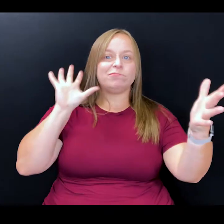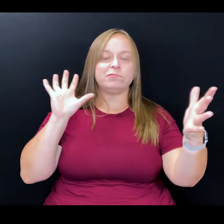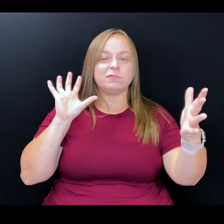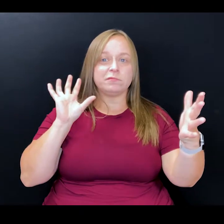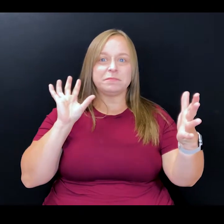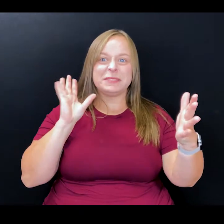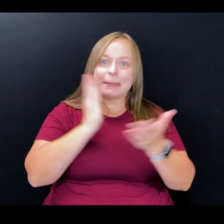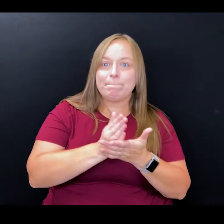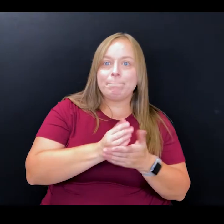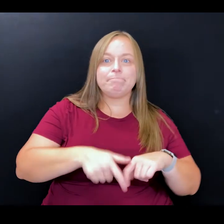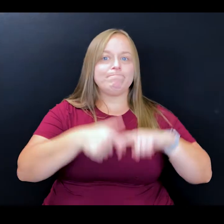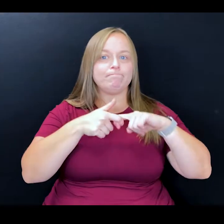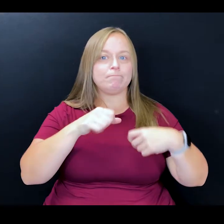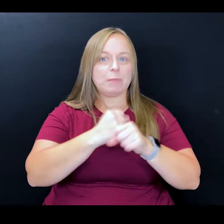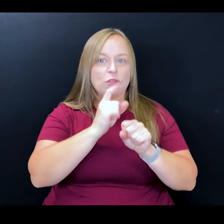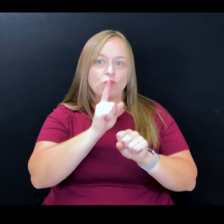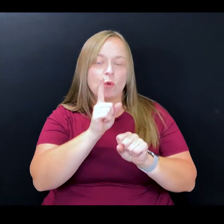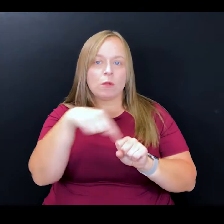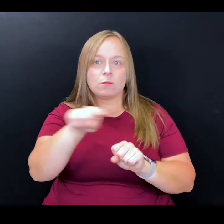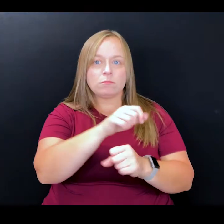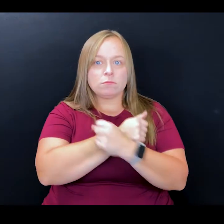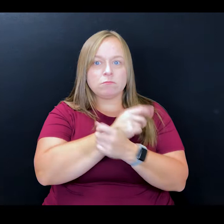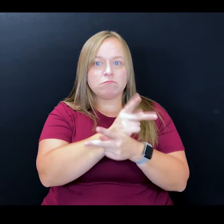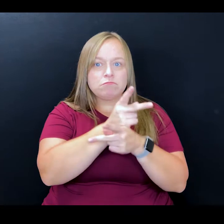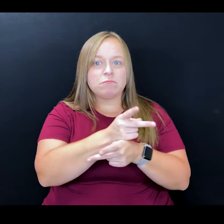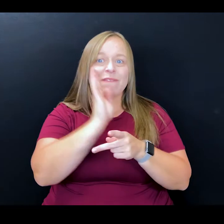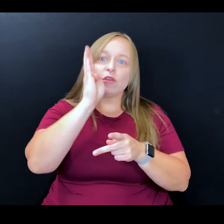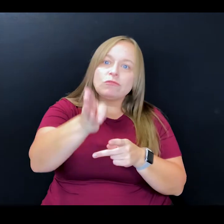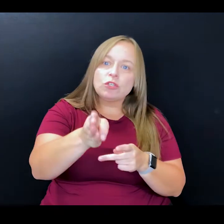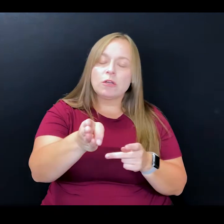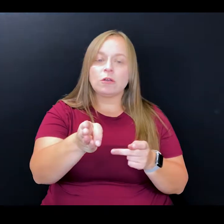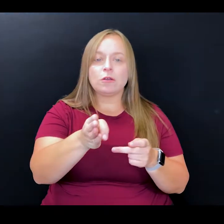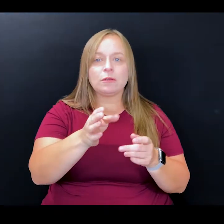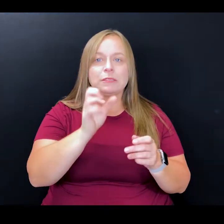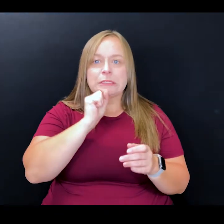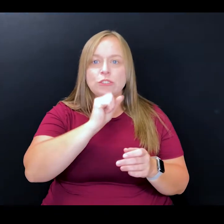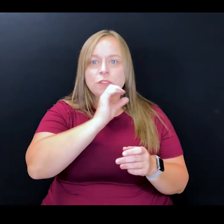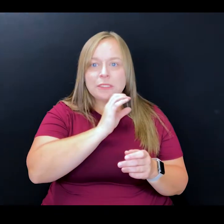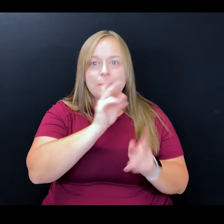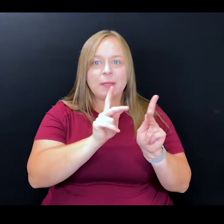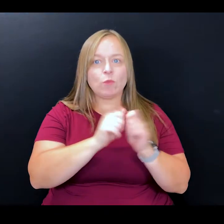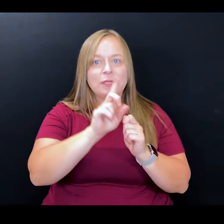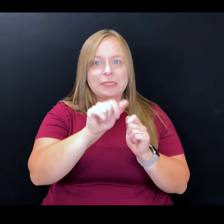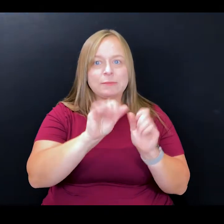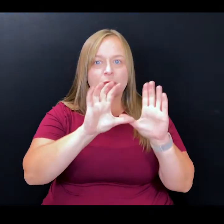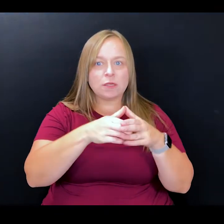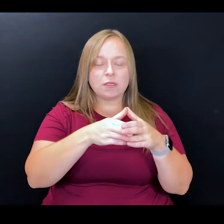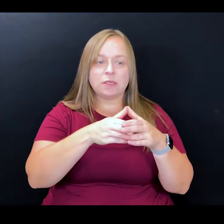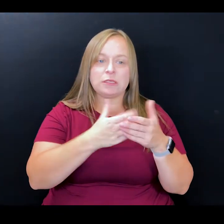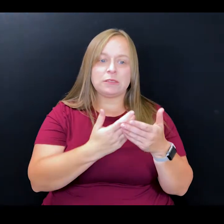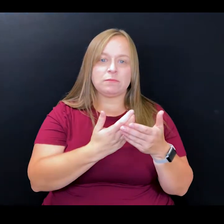need to break, and to make sure that the future of seniors and people with